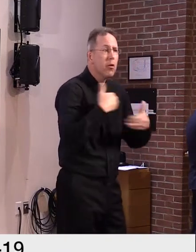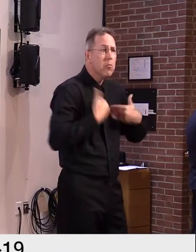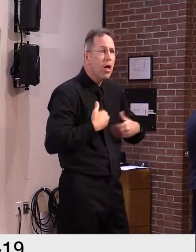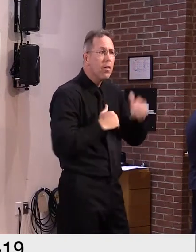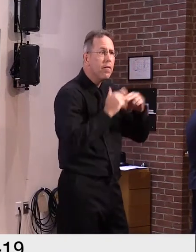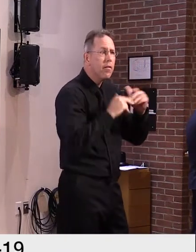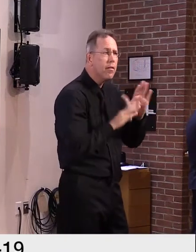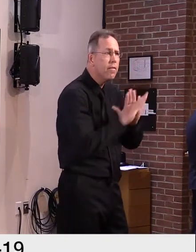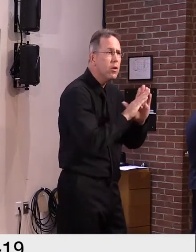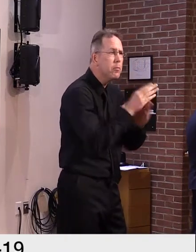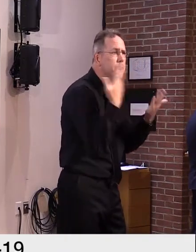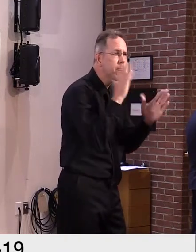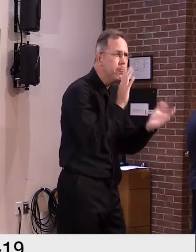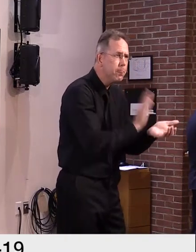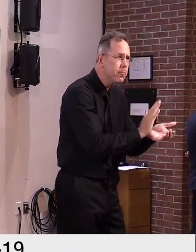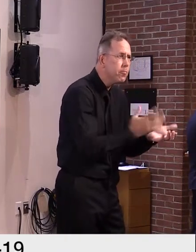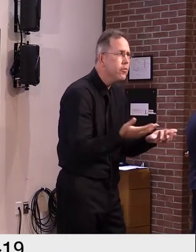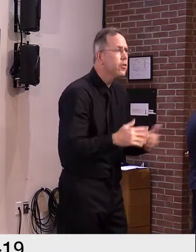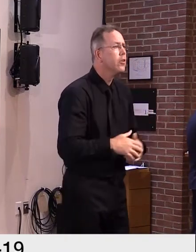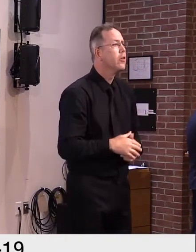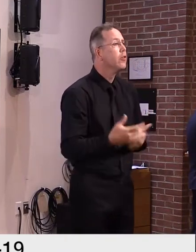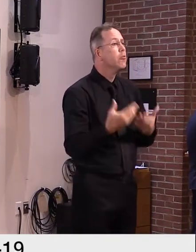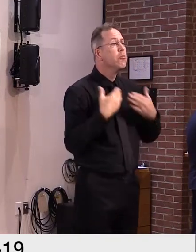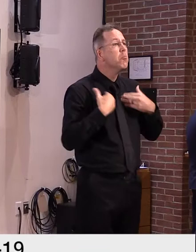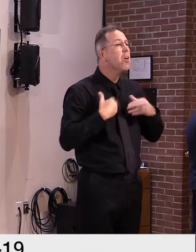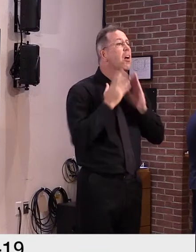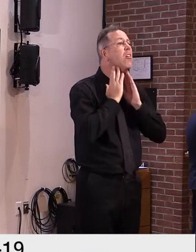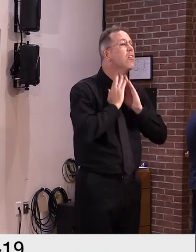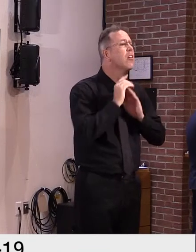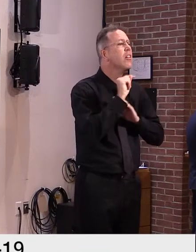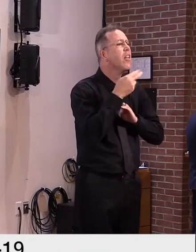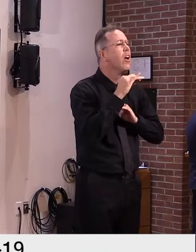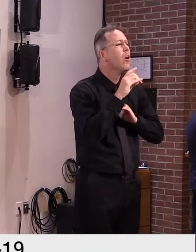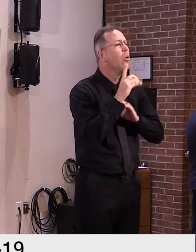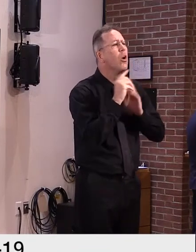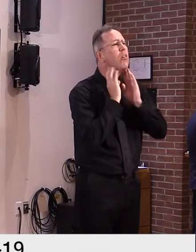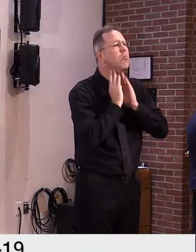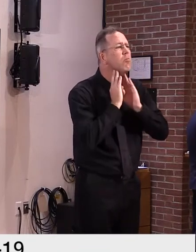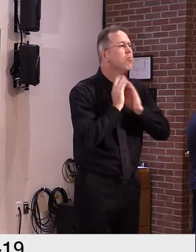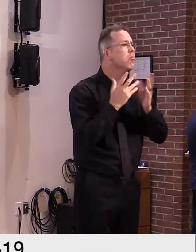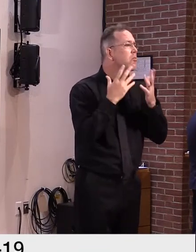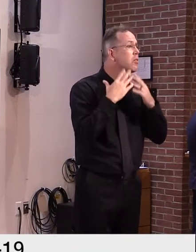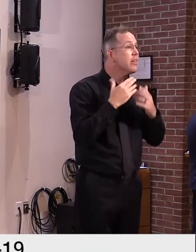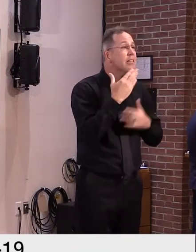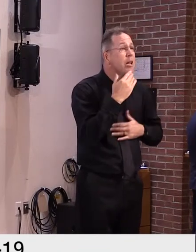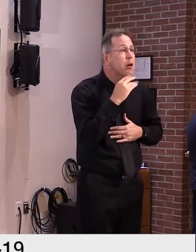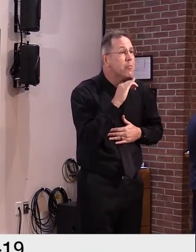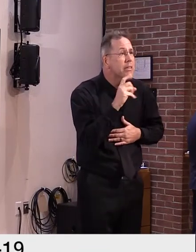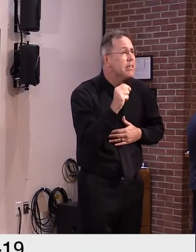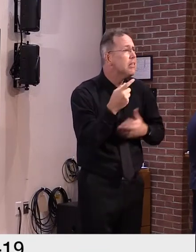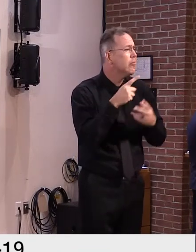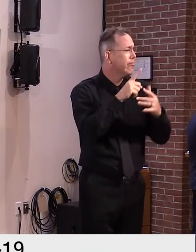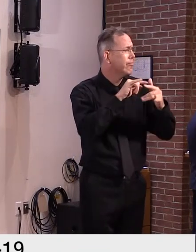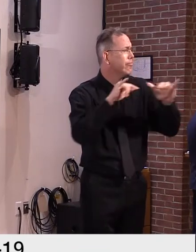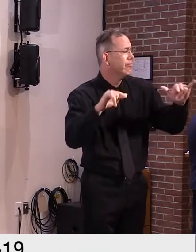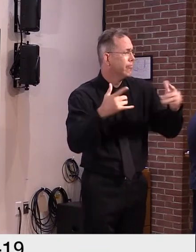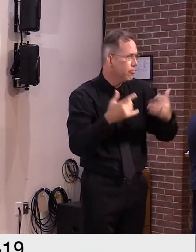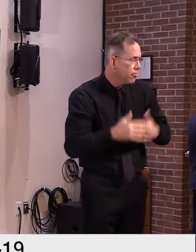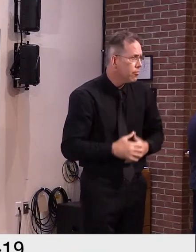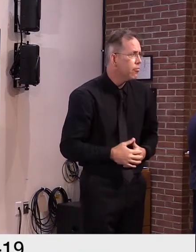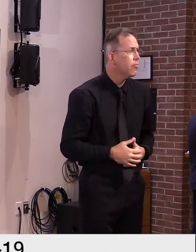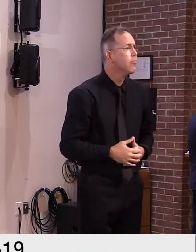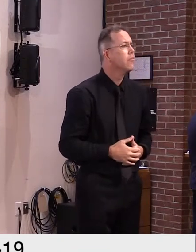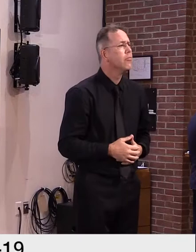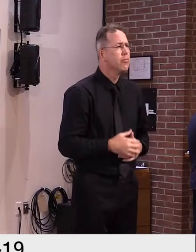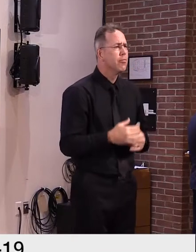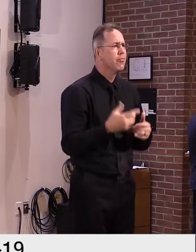the endocrine glands, like the thyroid or diabetes. So there's a whole host of